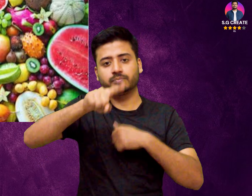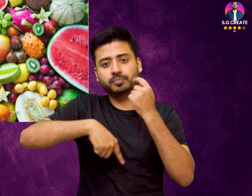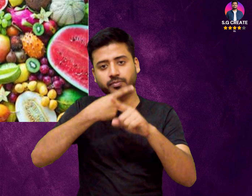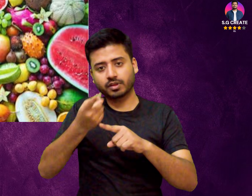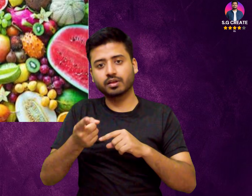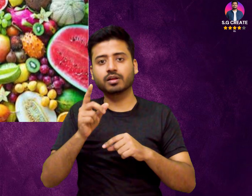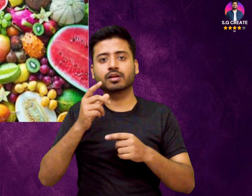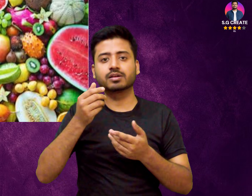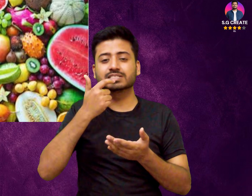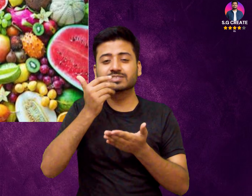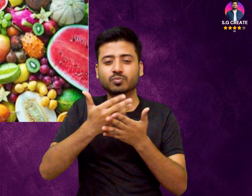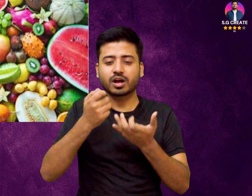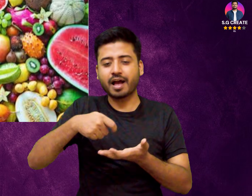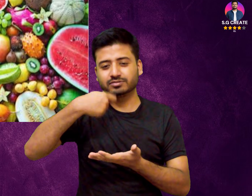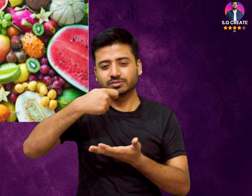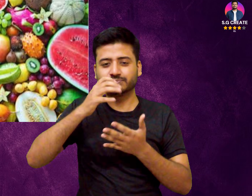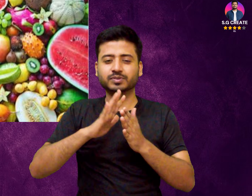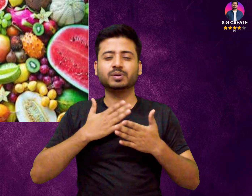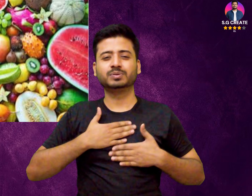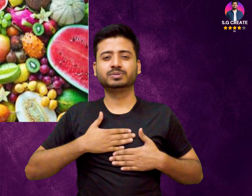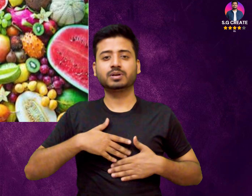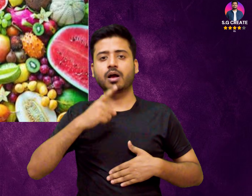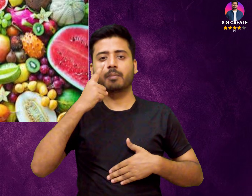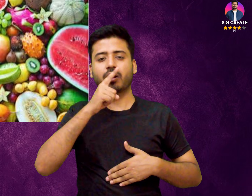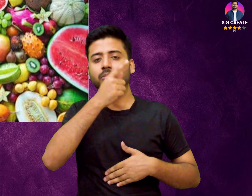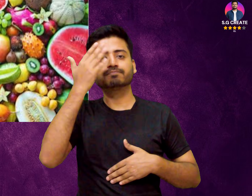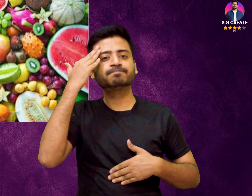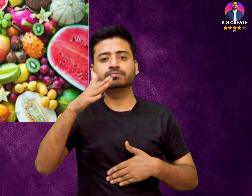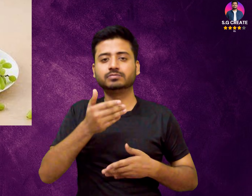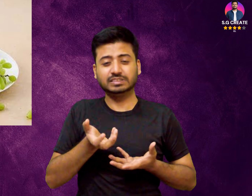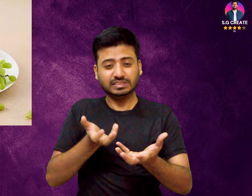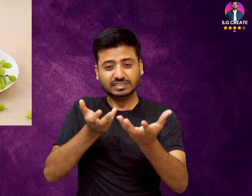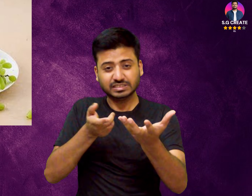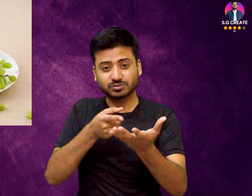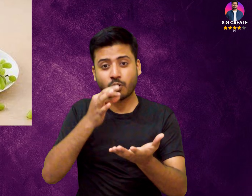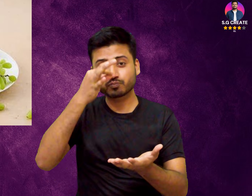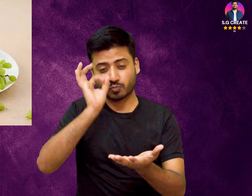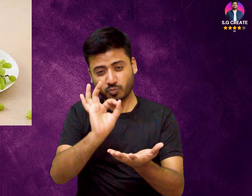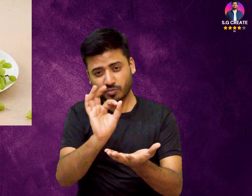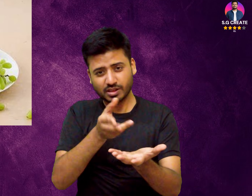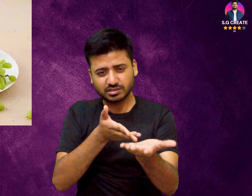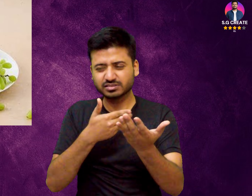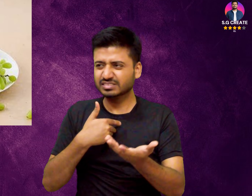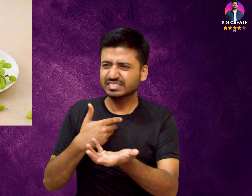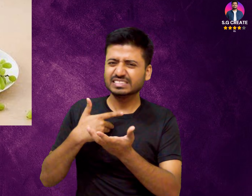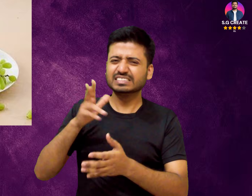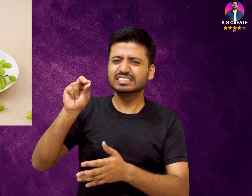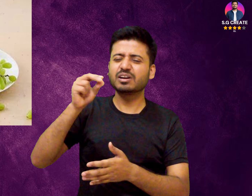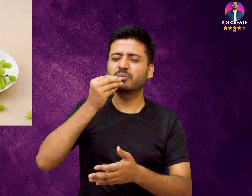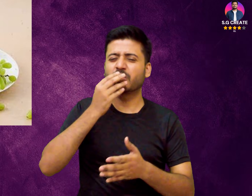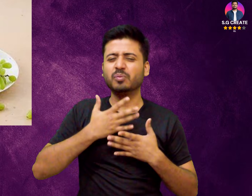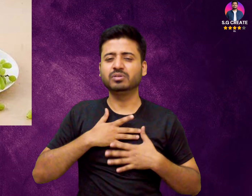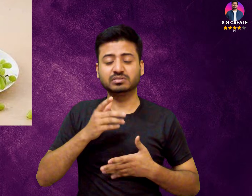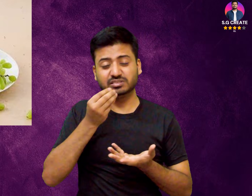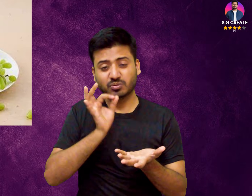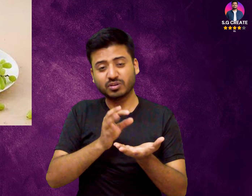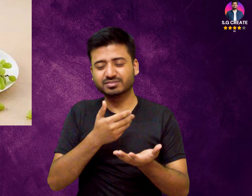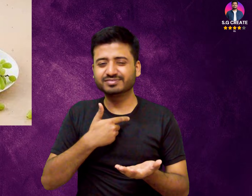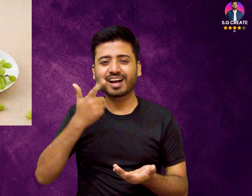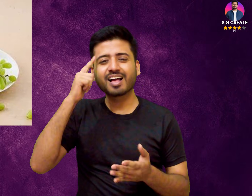ferment in the stomach. Potential side effects for sensitive individuals: this combination might lead to digestive distress,